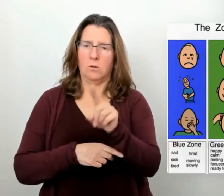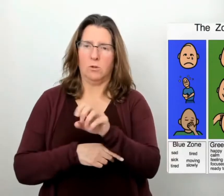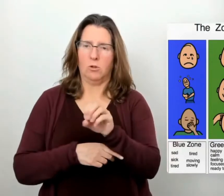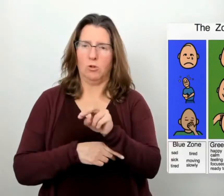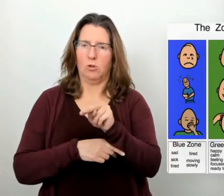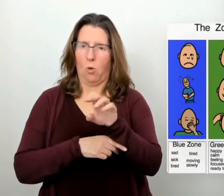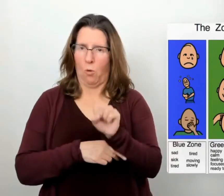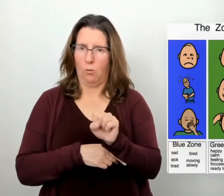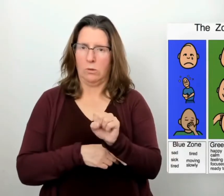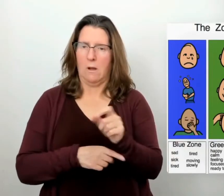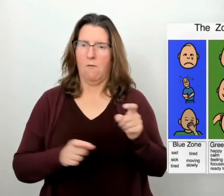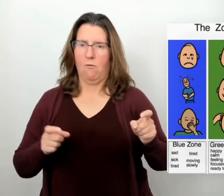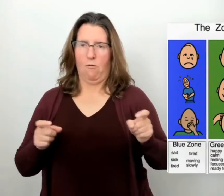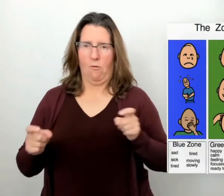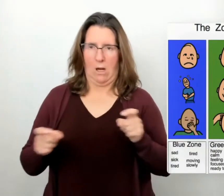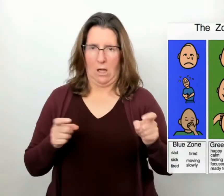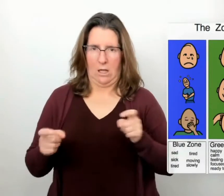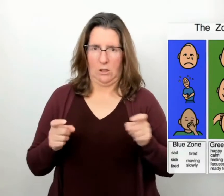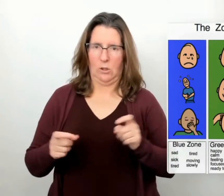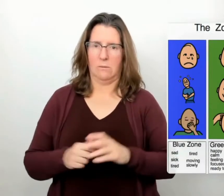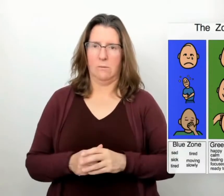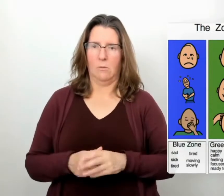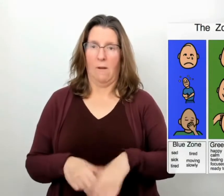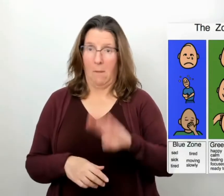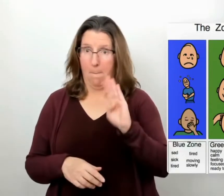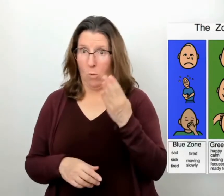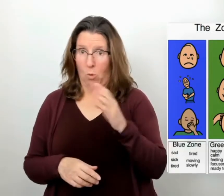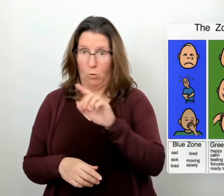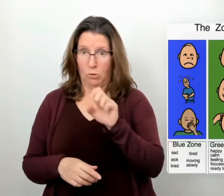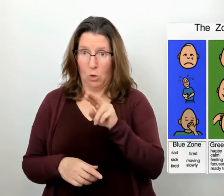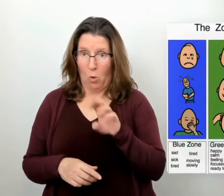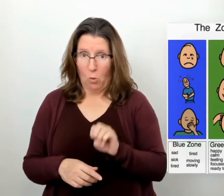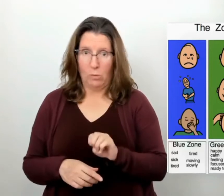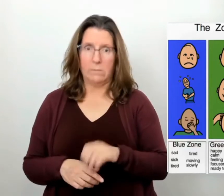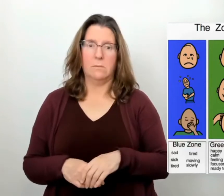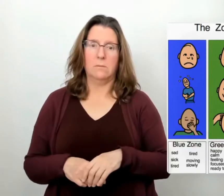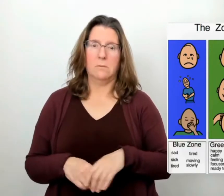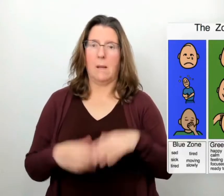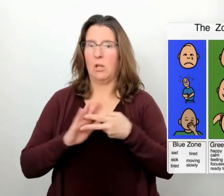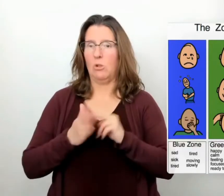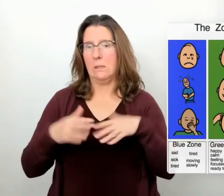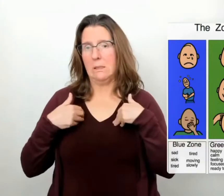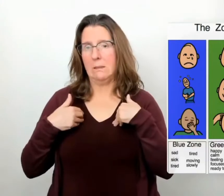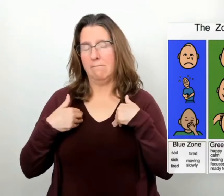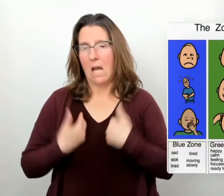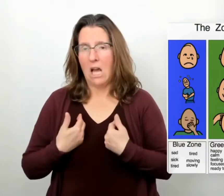We have something called the zone of regulation. The blue zone represents feeling tired,